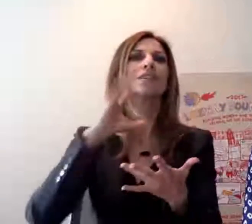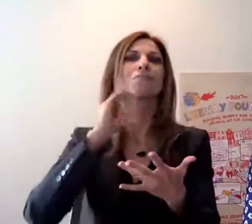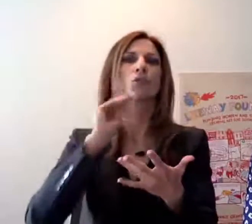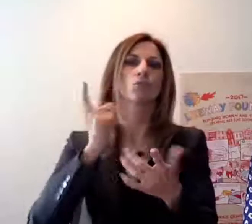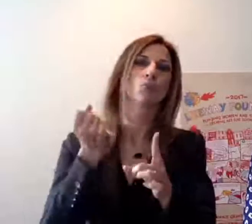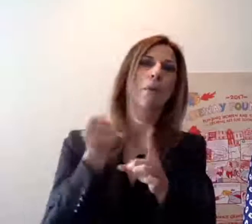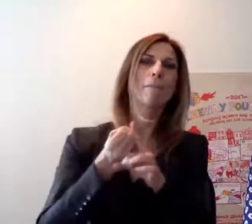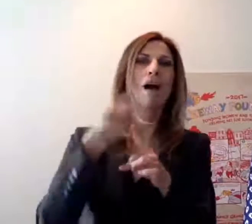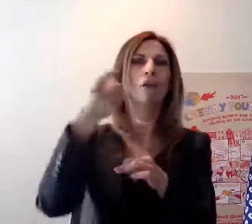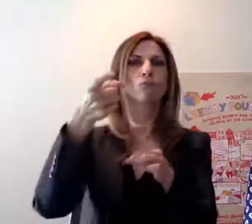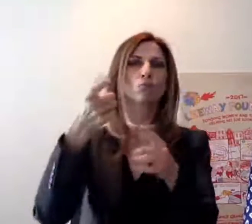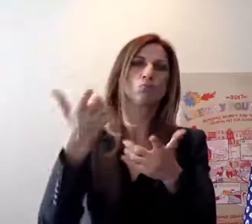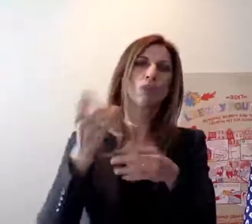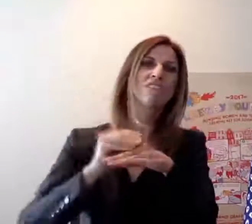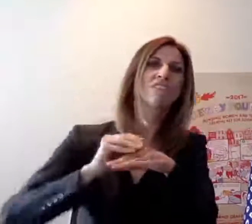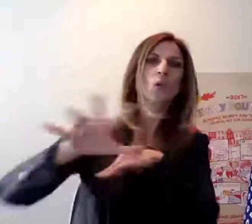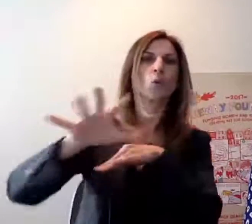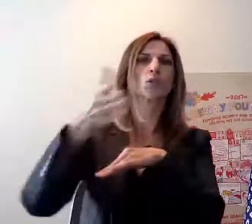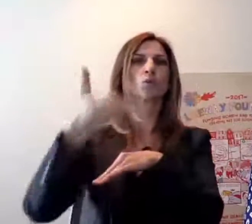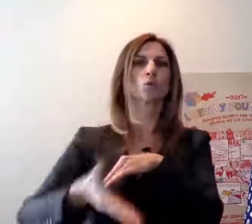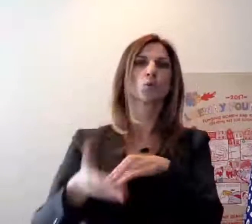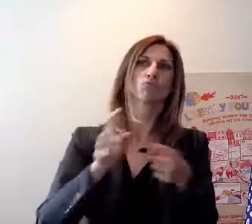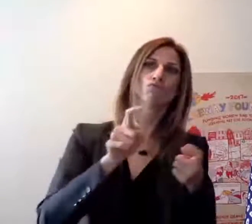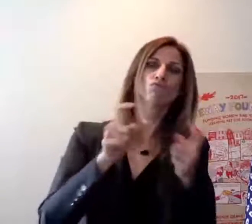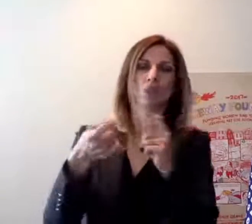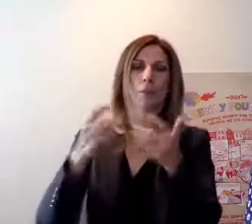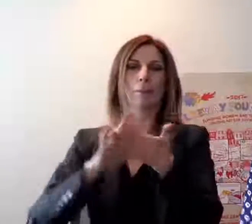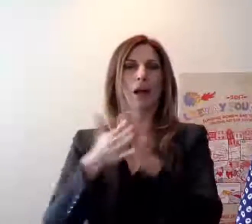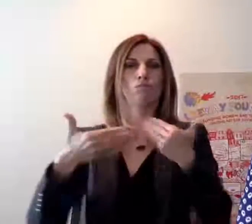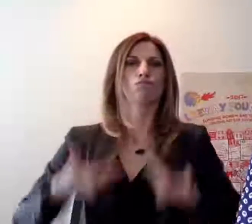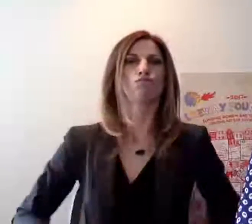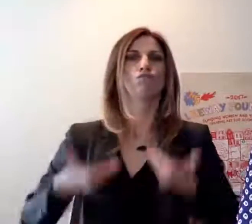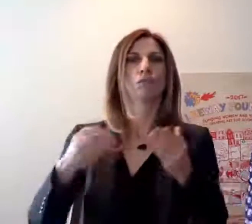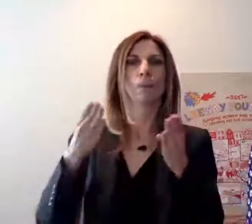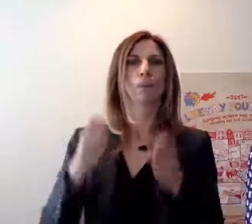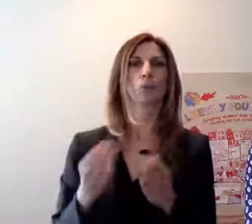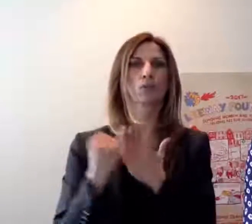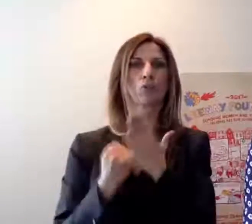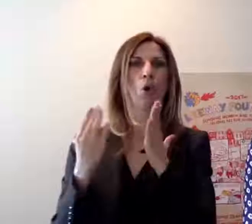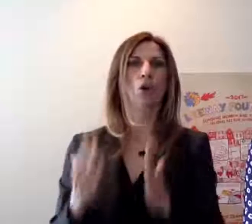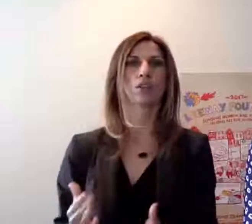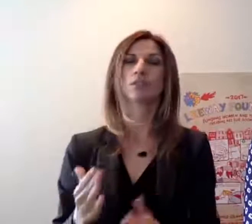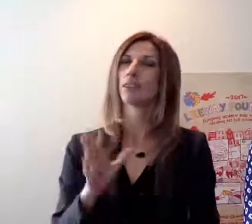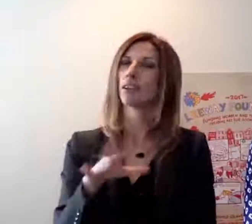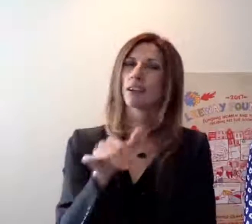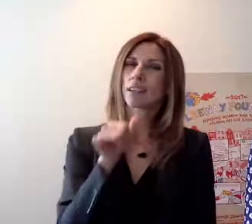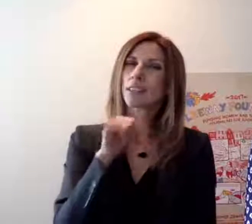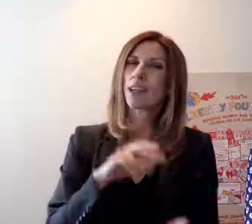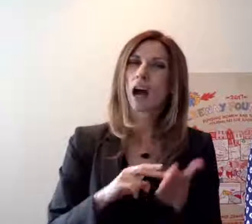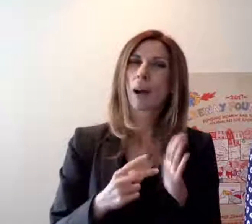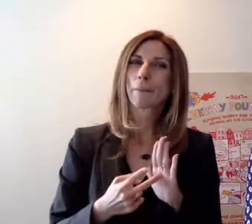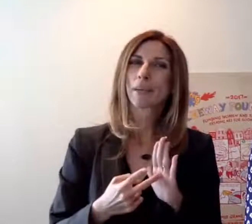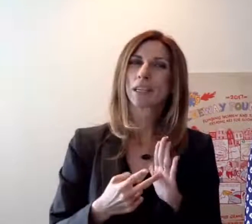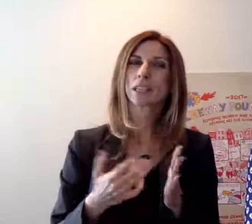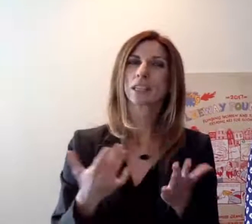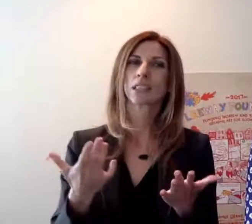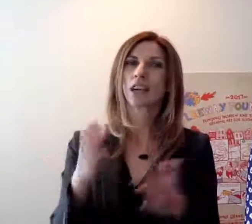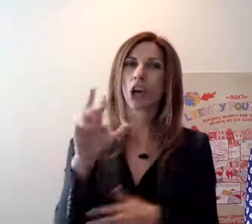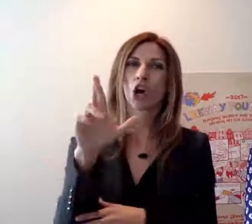you over time to become the artist that you are today. This is not meant at all to be like a CV